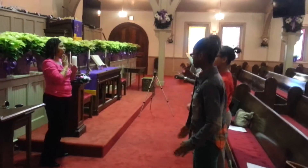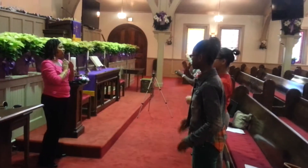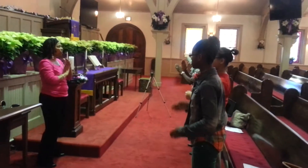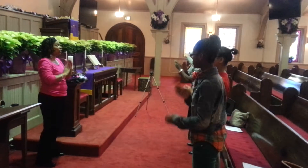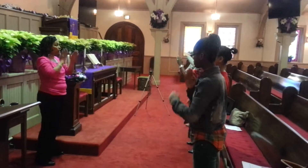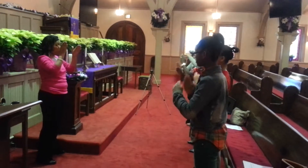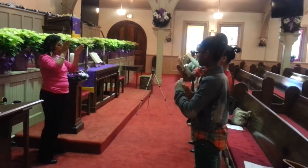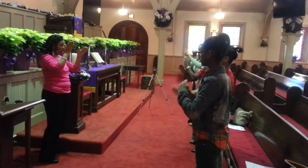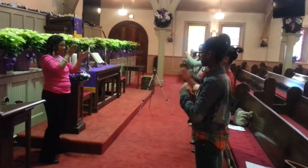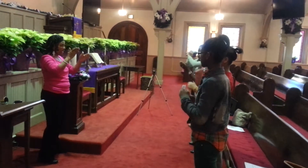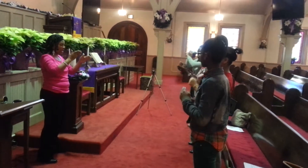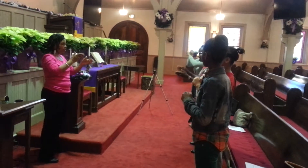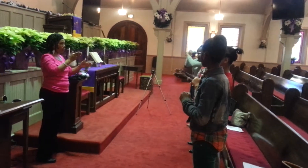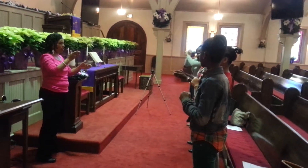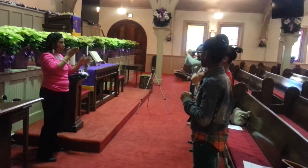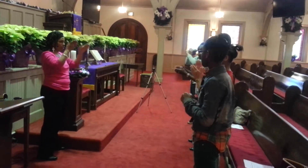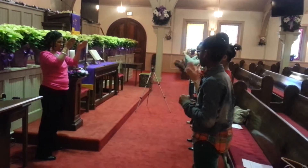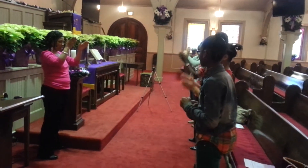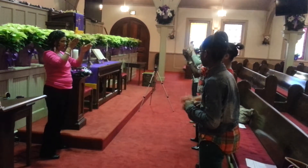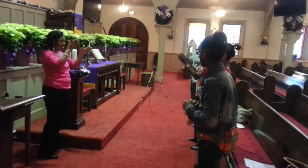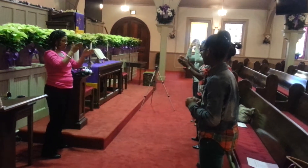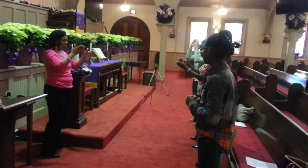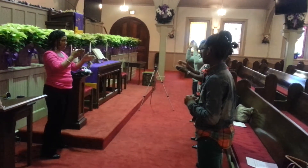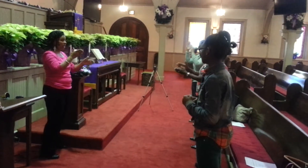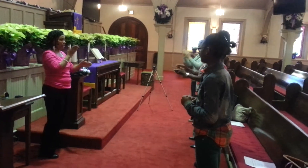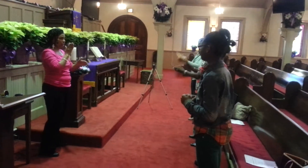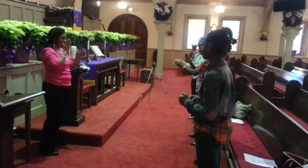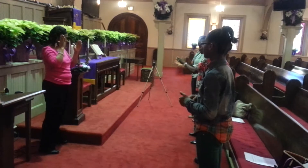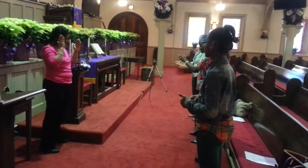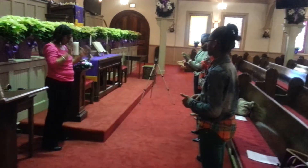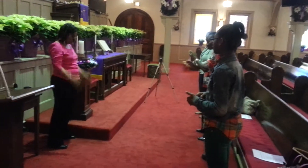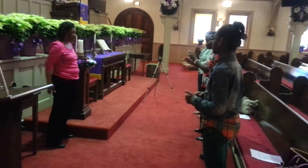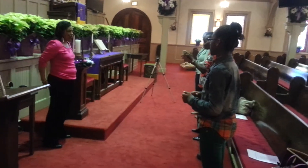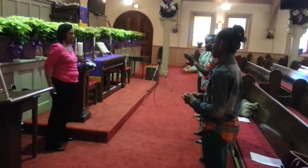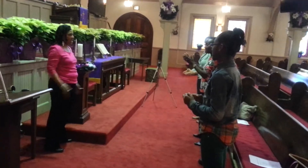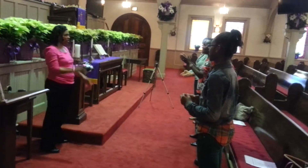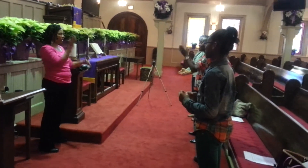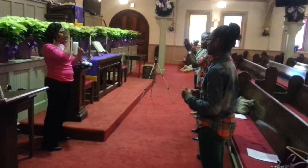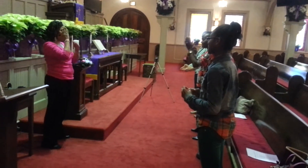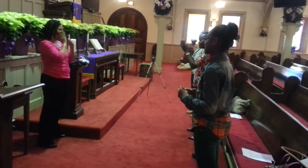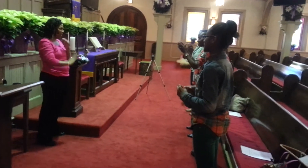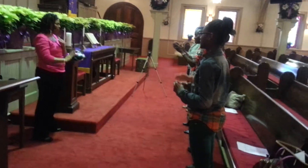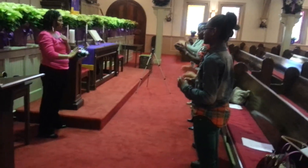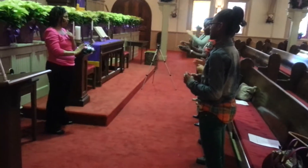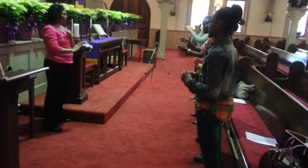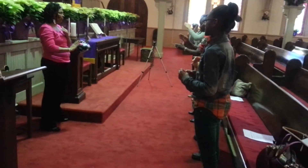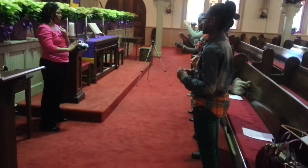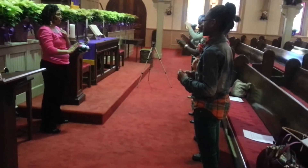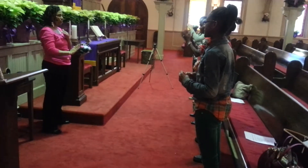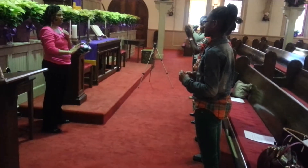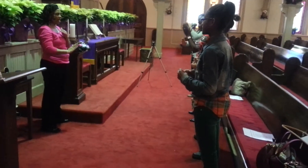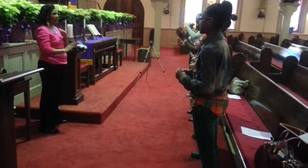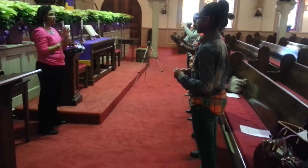Gentle. So when you're coming down, you're going to go, you're not going to get it all the way down to come back up to do gentle, okay? It's going to be